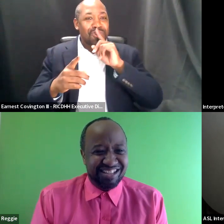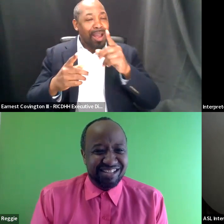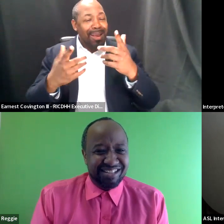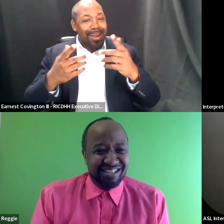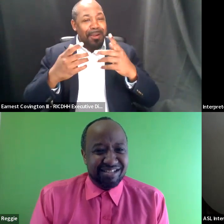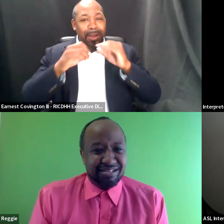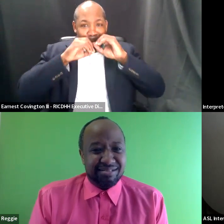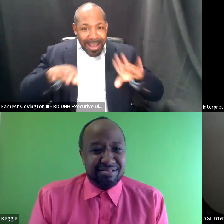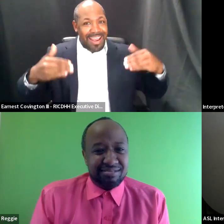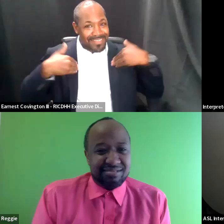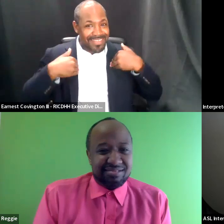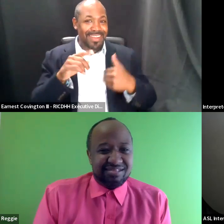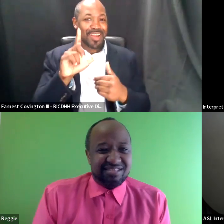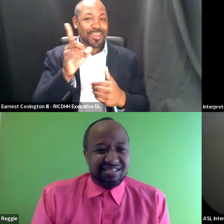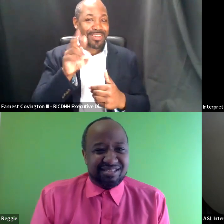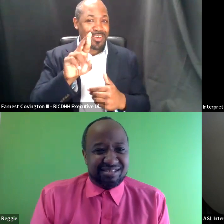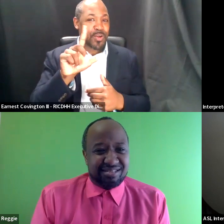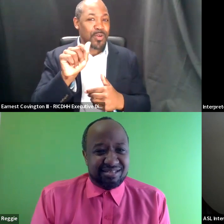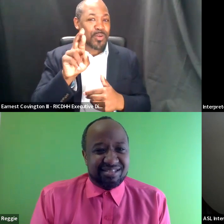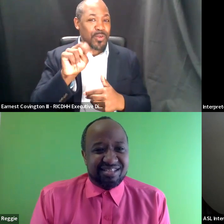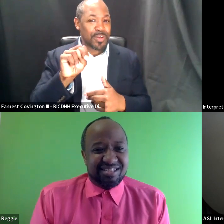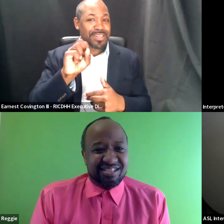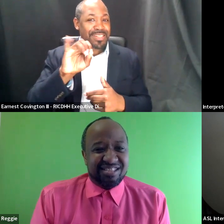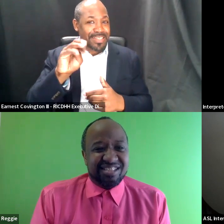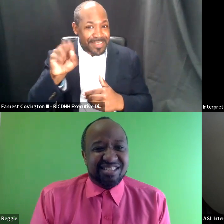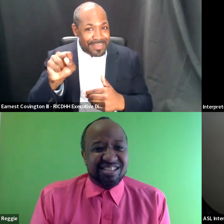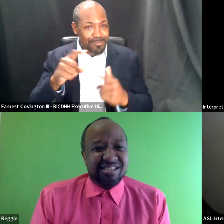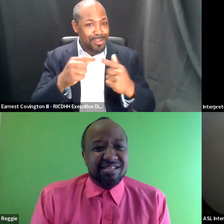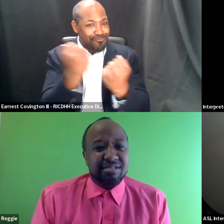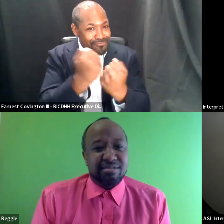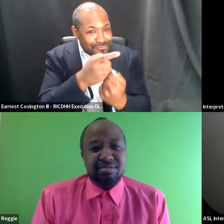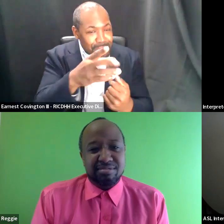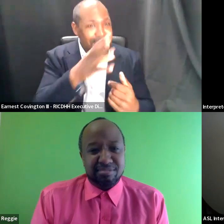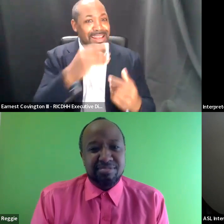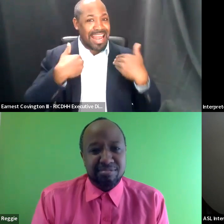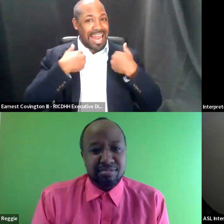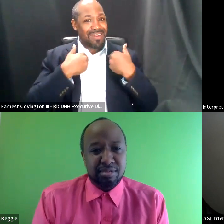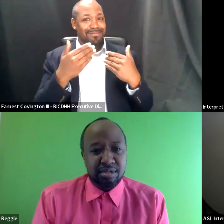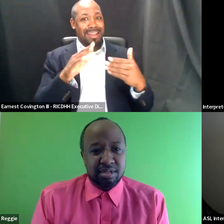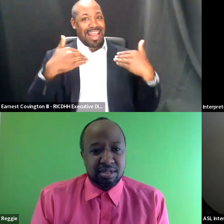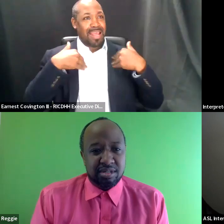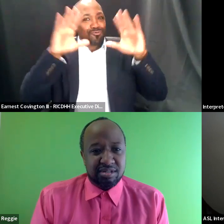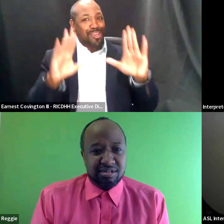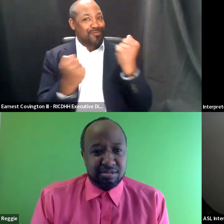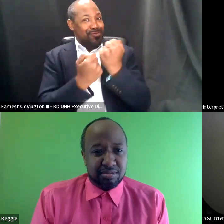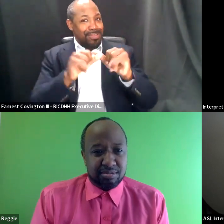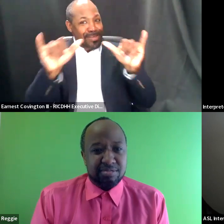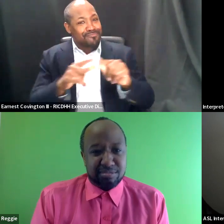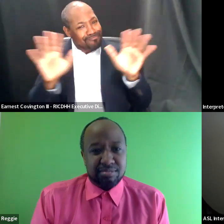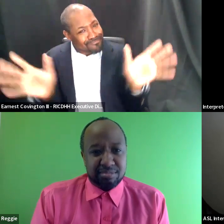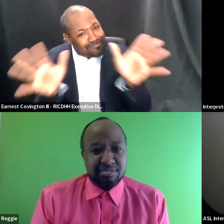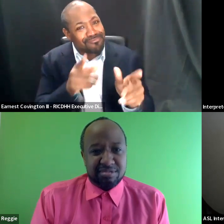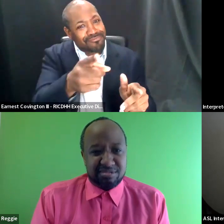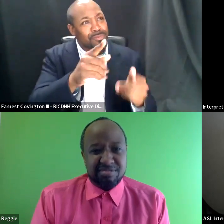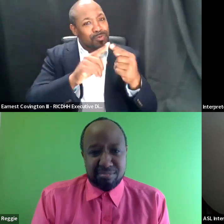Wow, thank you for sharing that, your journey, to getting to this PhD. And I know Dr. Laureen Sims having their